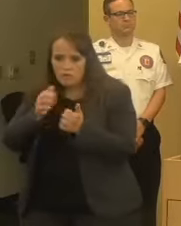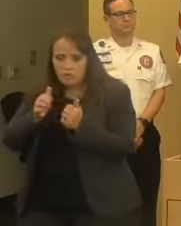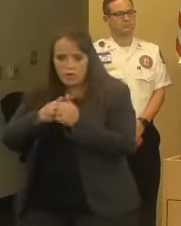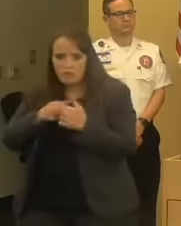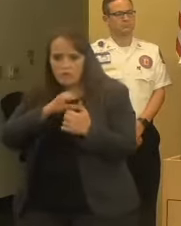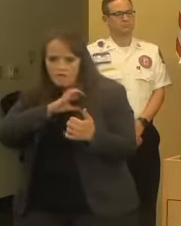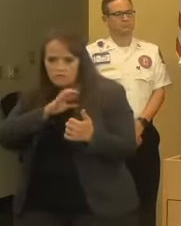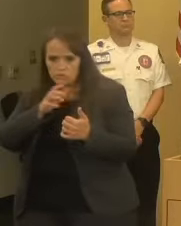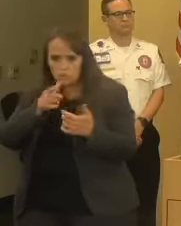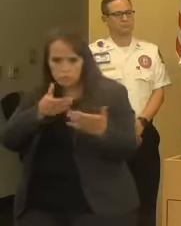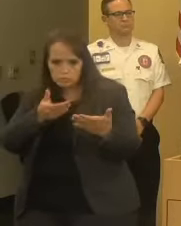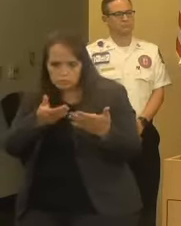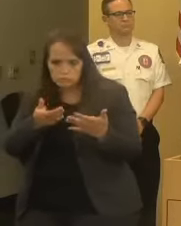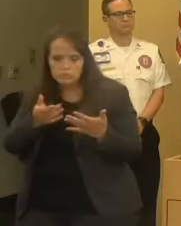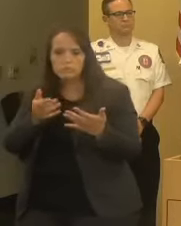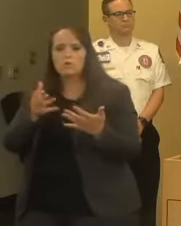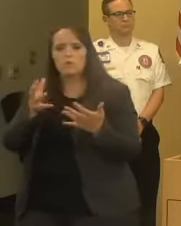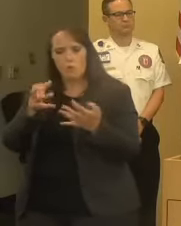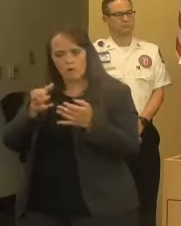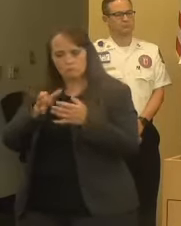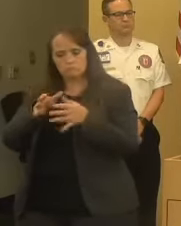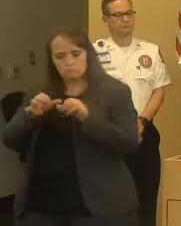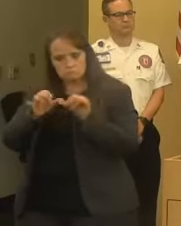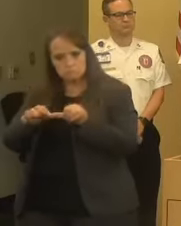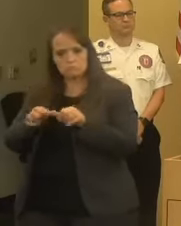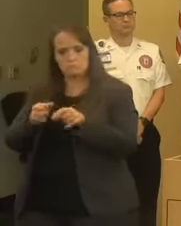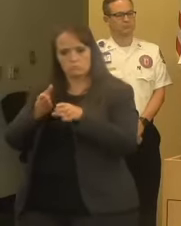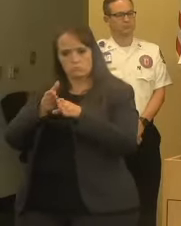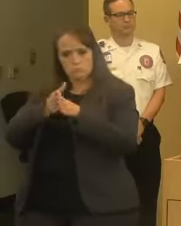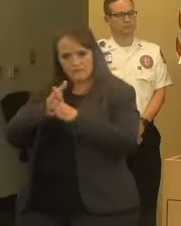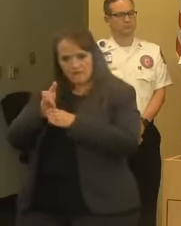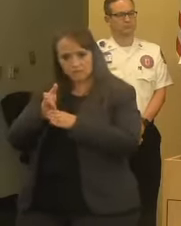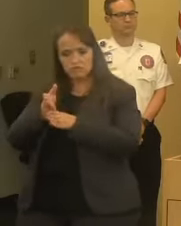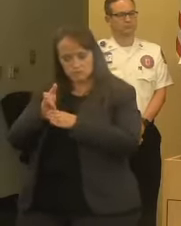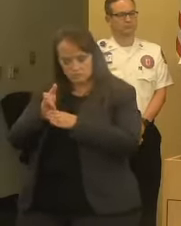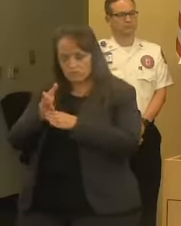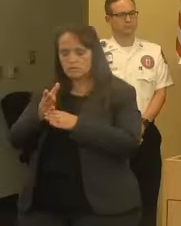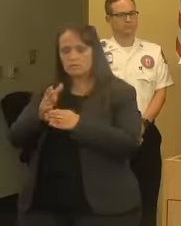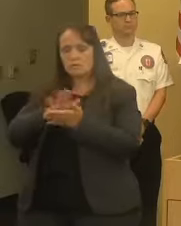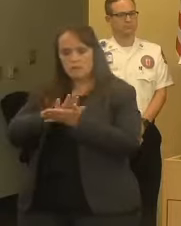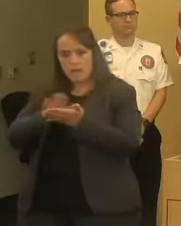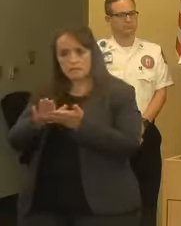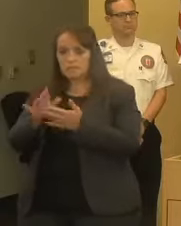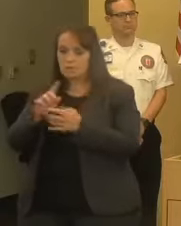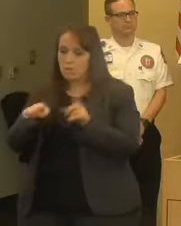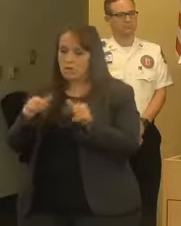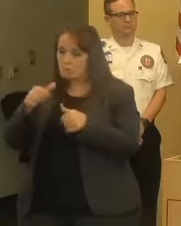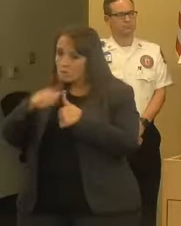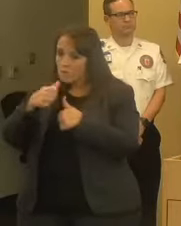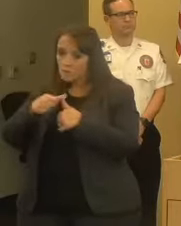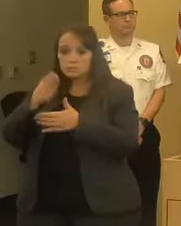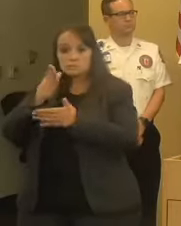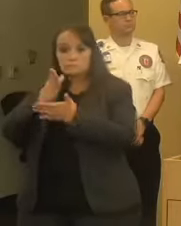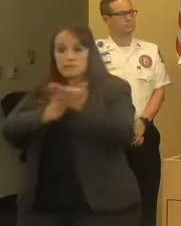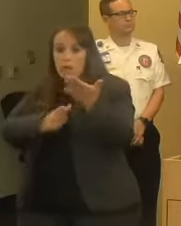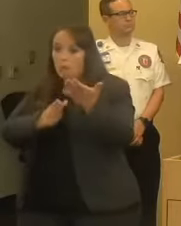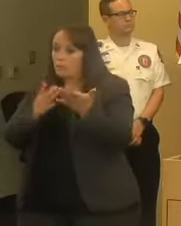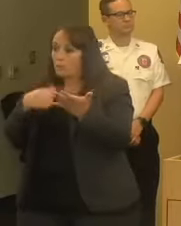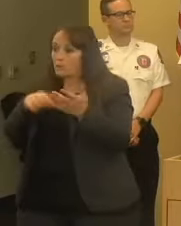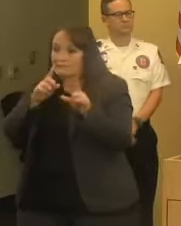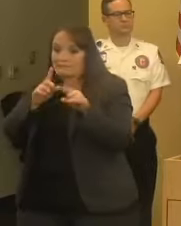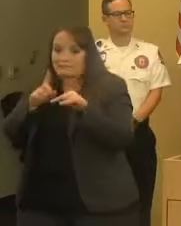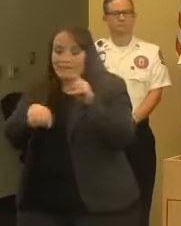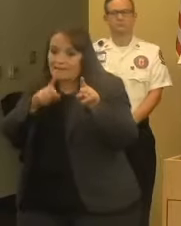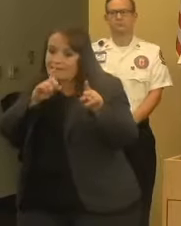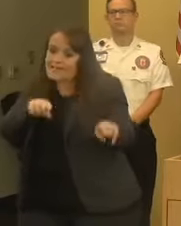can be as professional as we can. But be mindful, citizens, that some of the answers we can't get to you at that point in